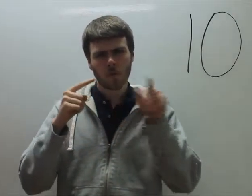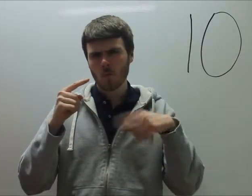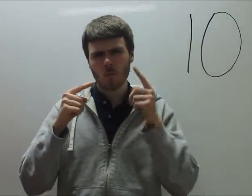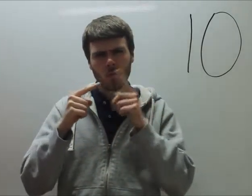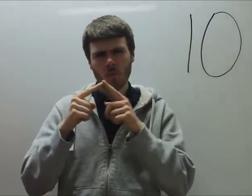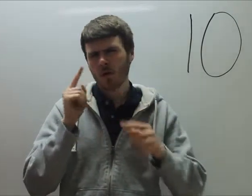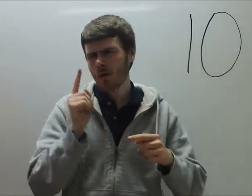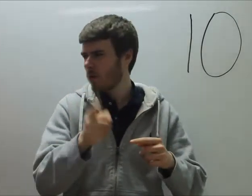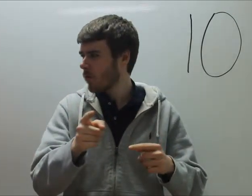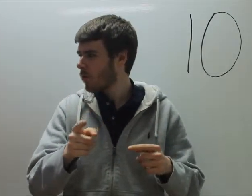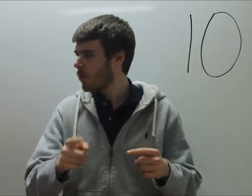When you